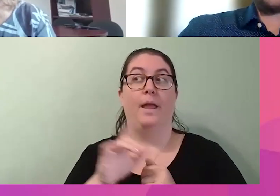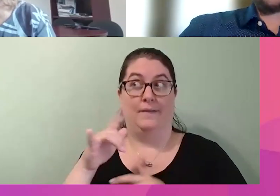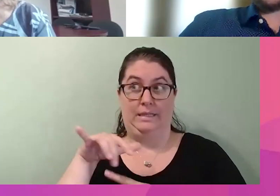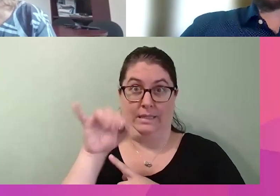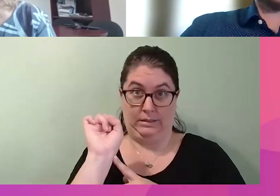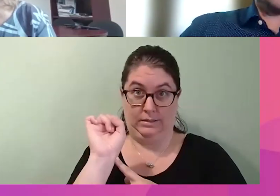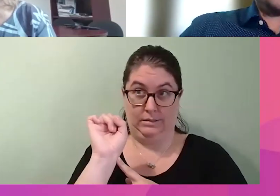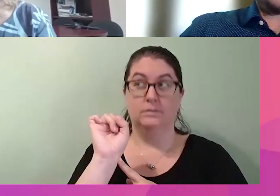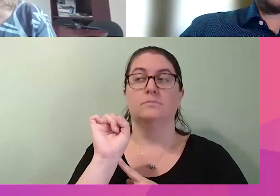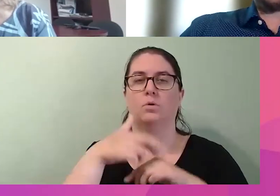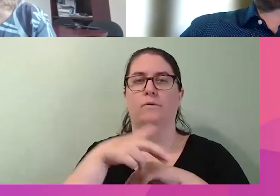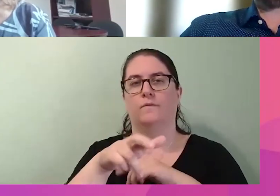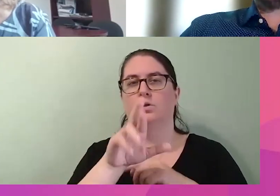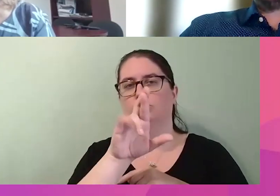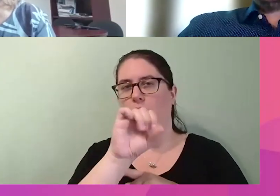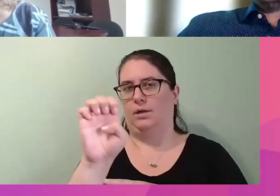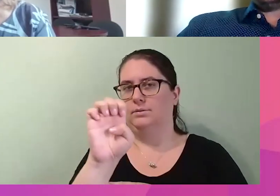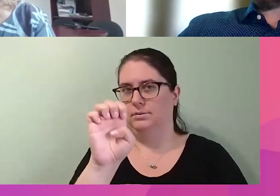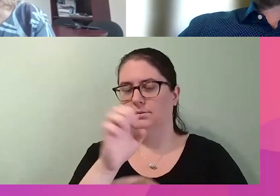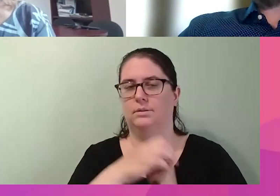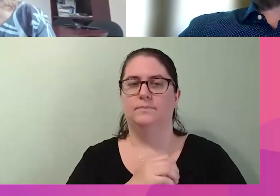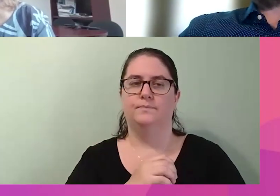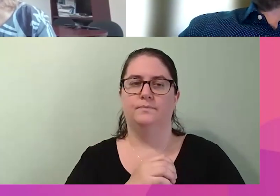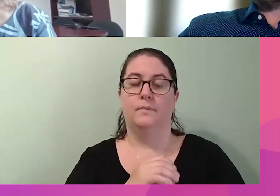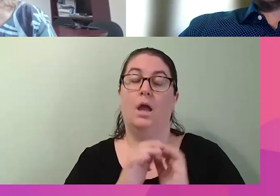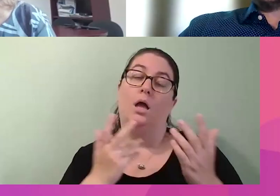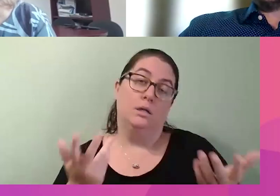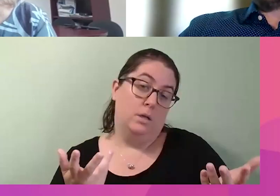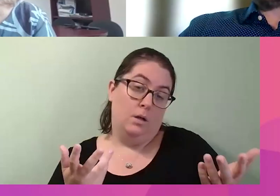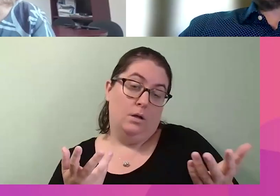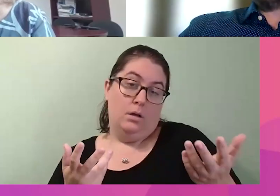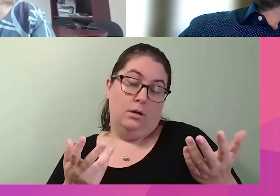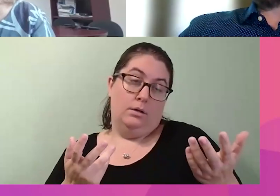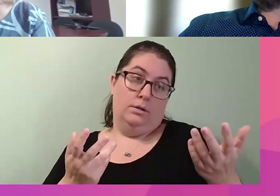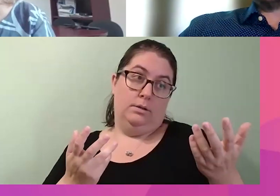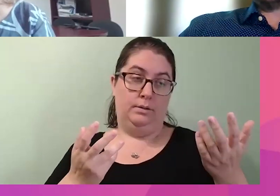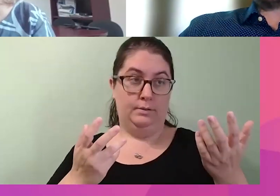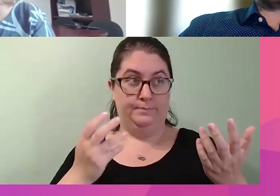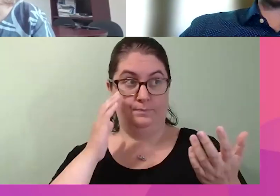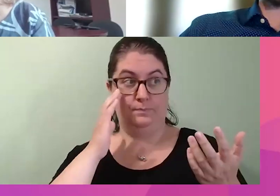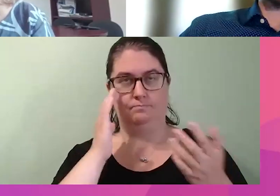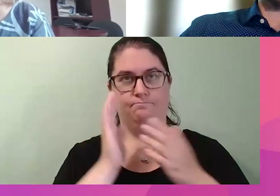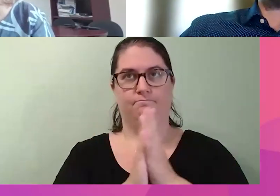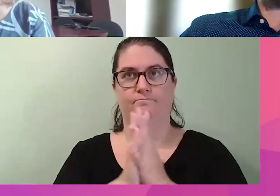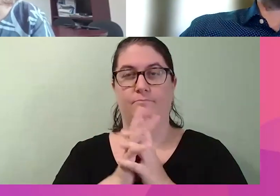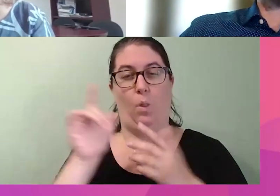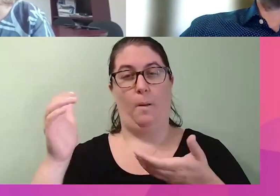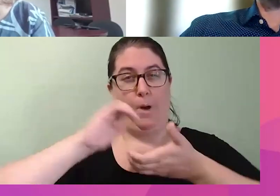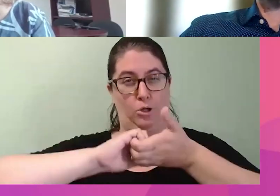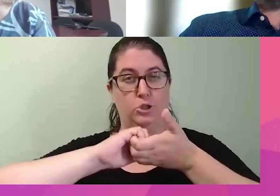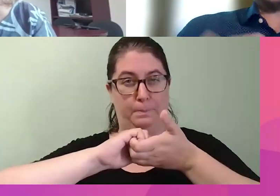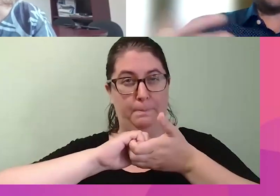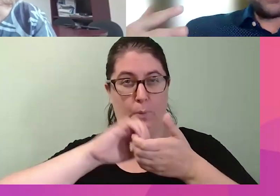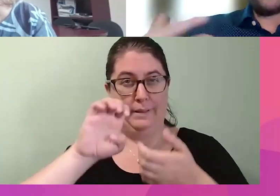referred to RISE. And I have to say that, it's just, this partnership with EAPO